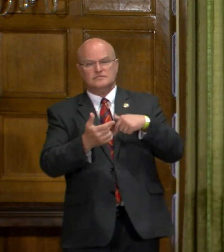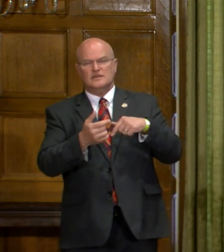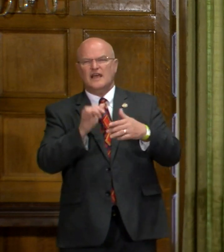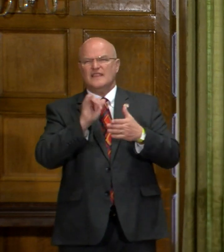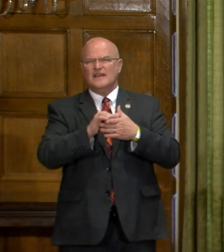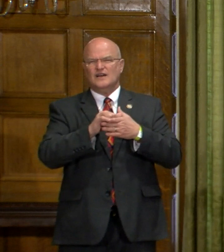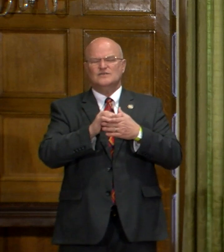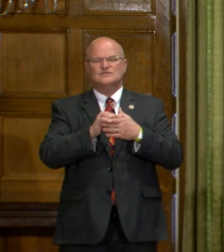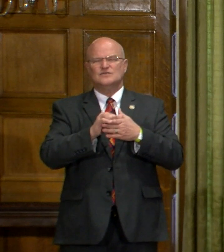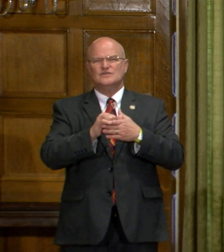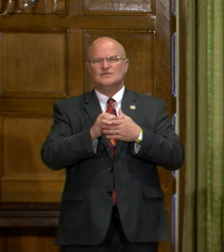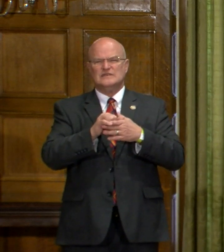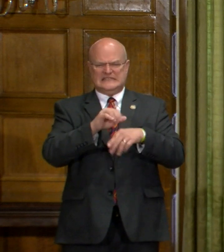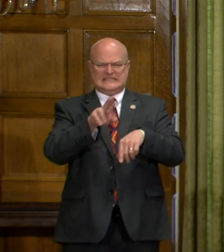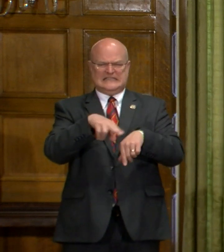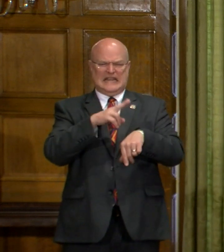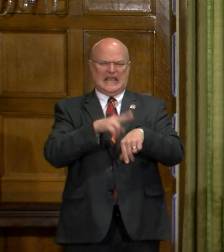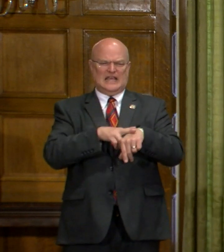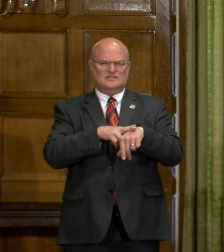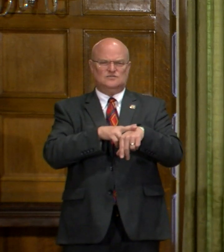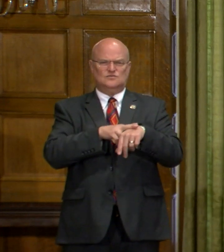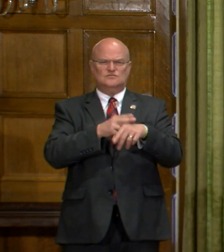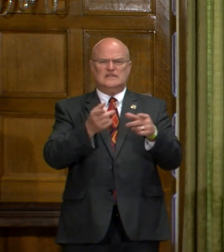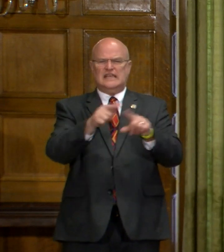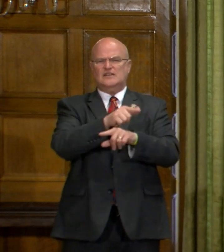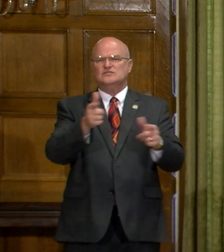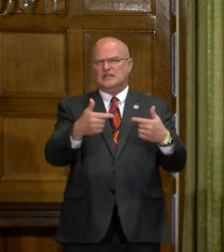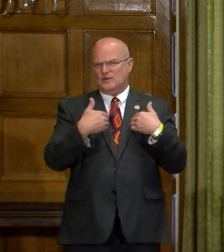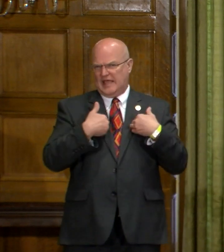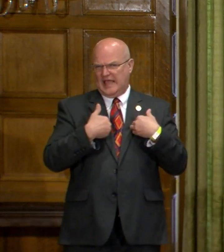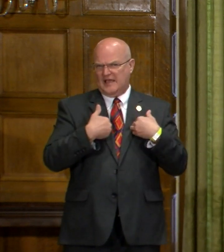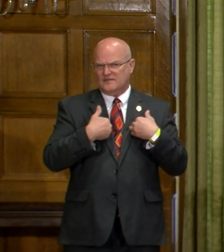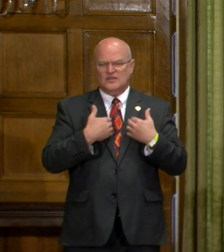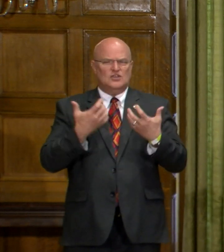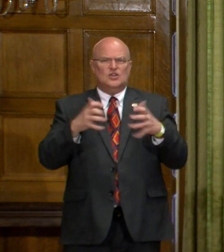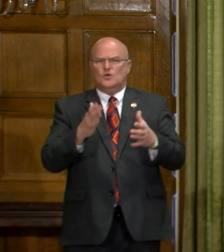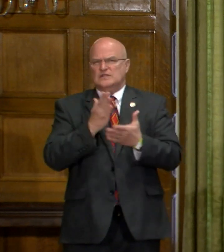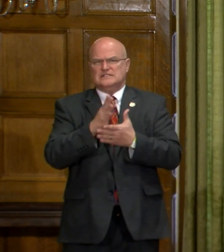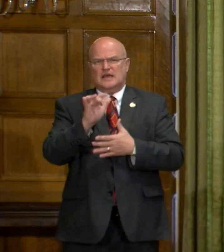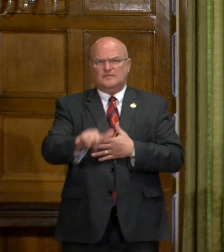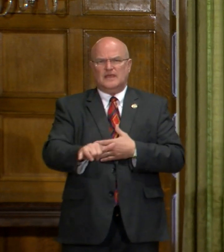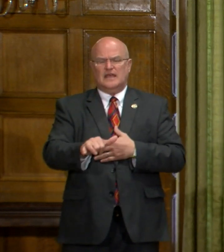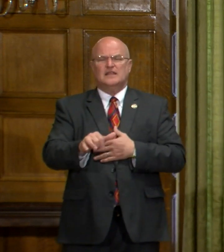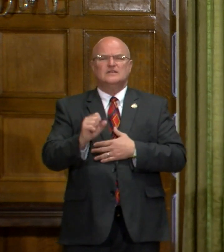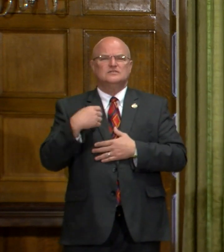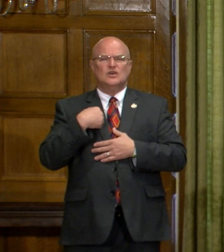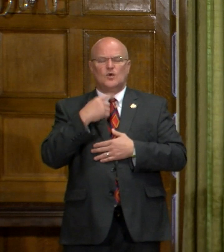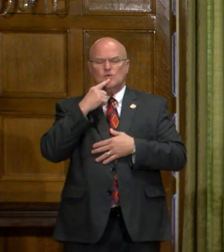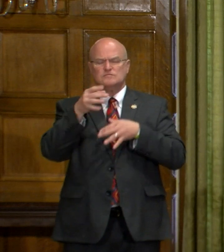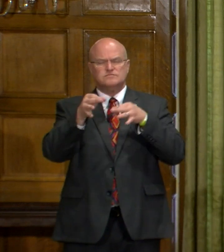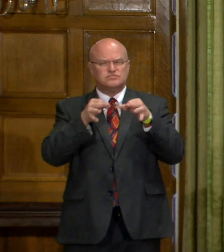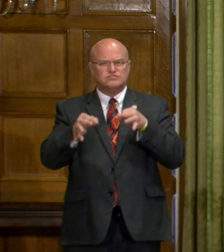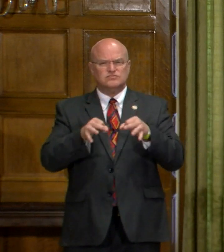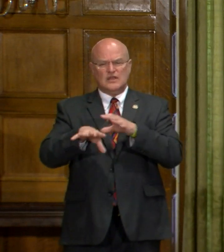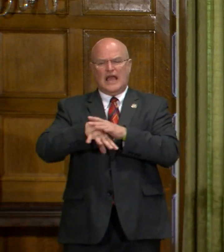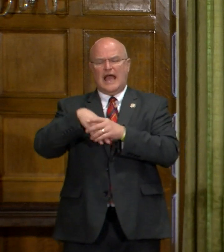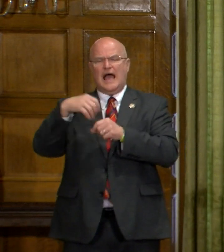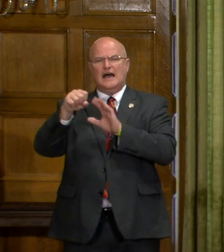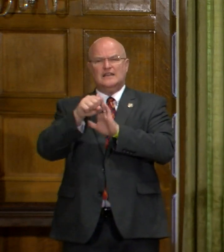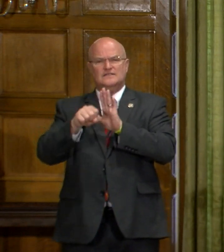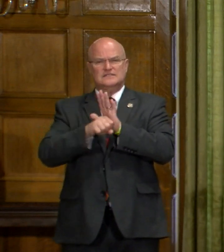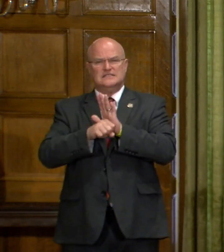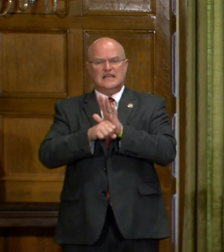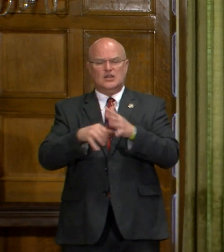mean, those are natural interchanges that we have. So you don't want to stop that. So we narrowly defined it to